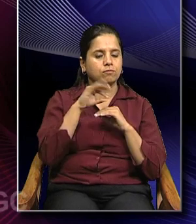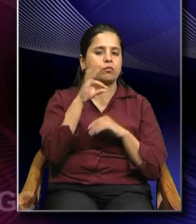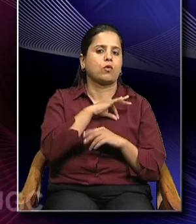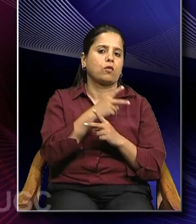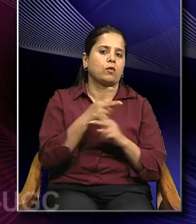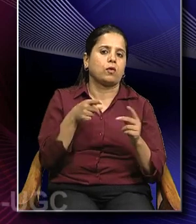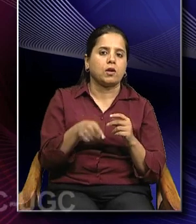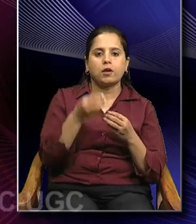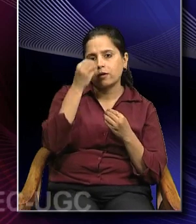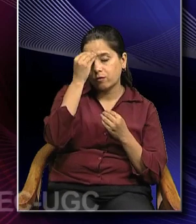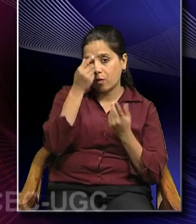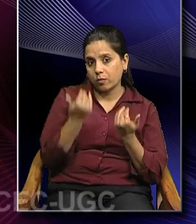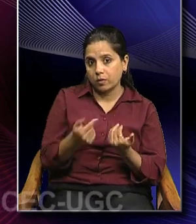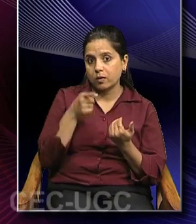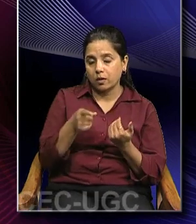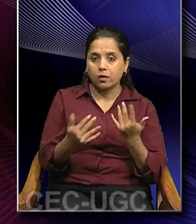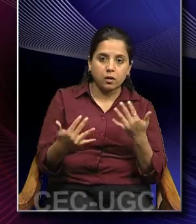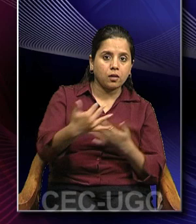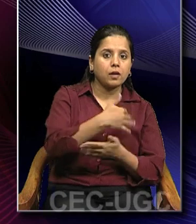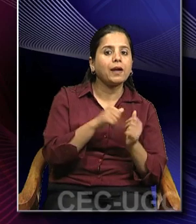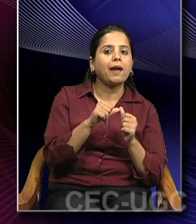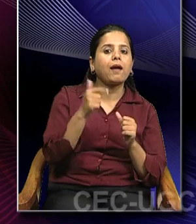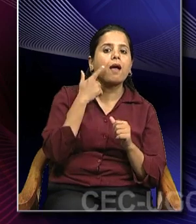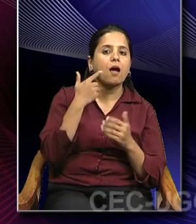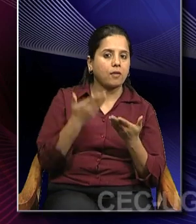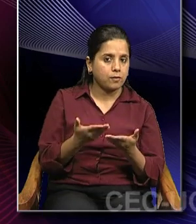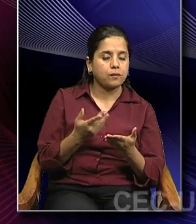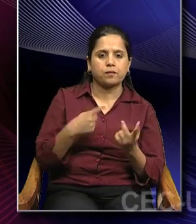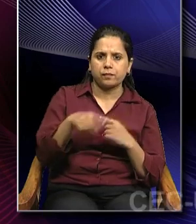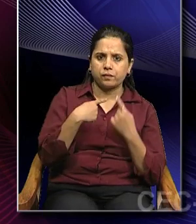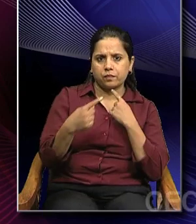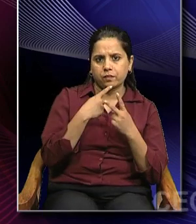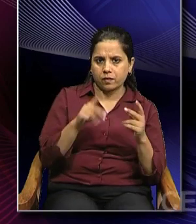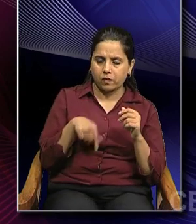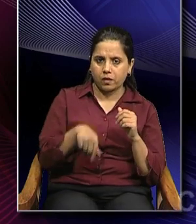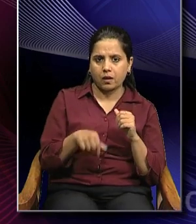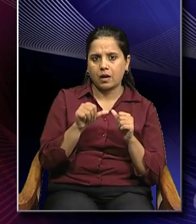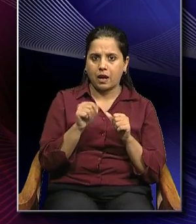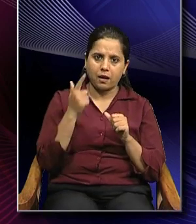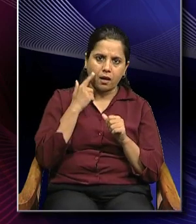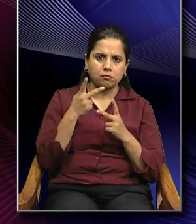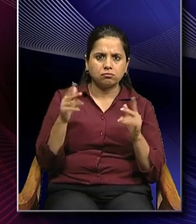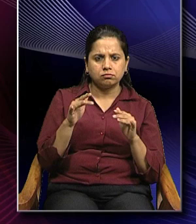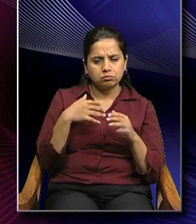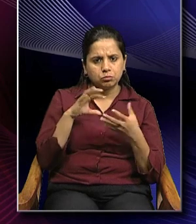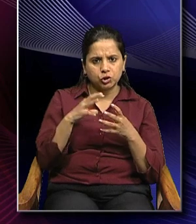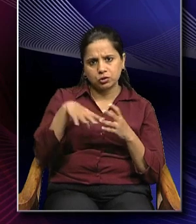the information is procured by the AI. We talk about artificial intelligence, we have machine